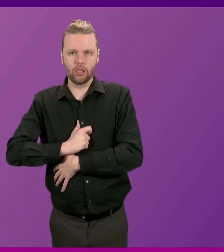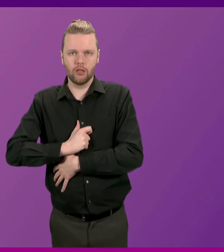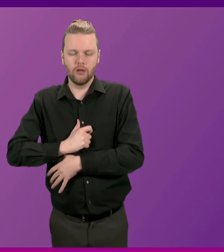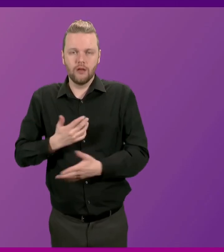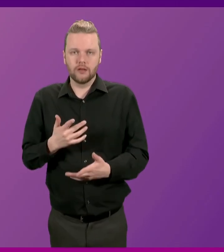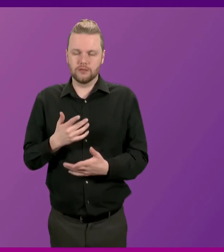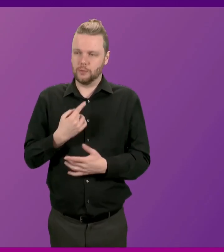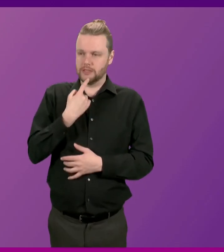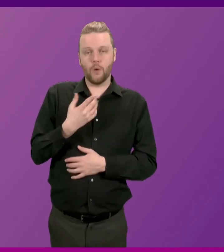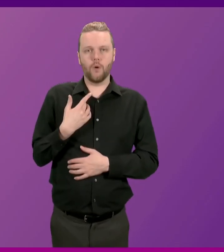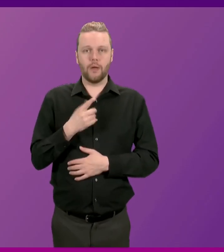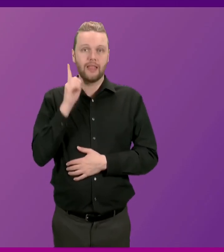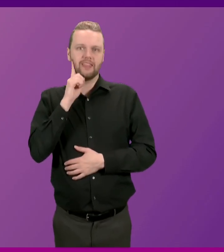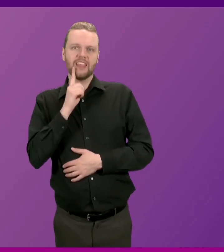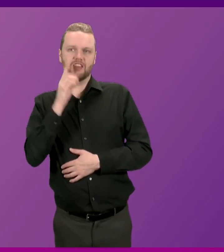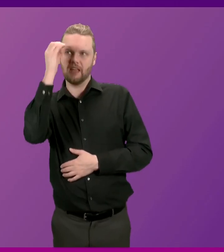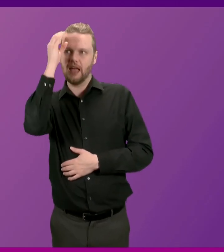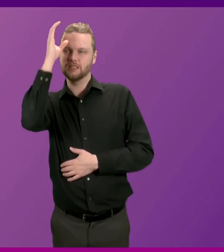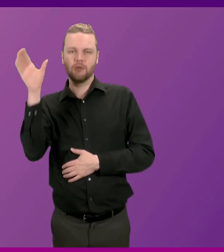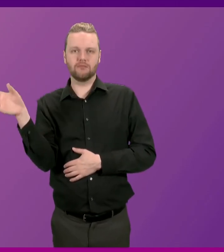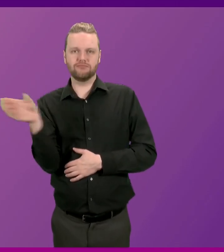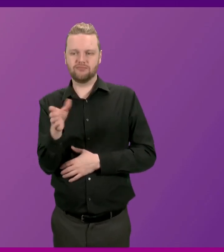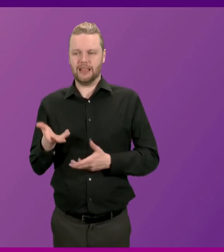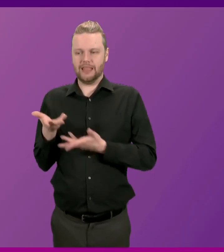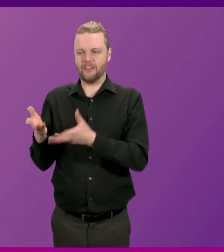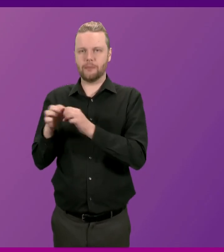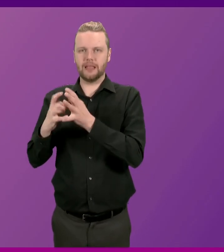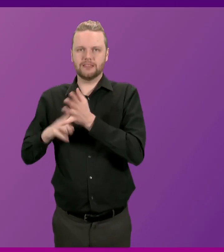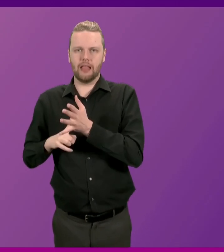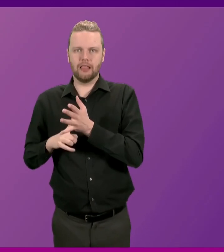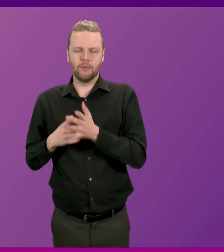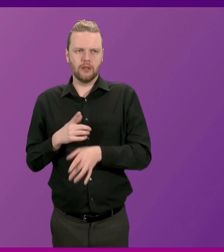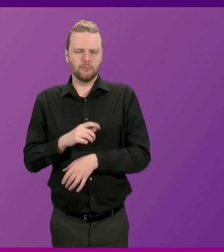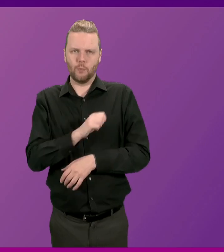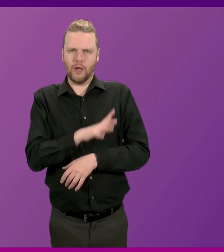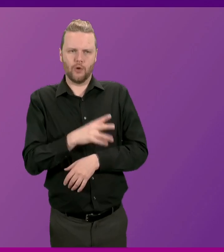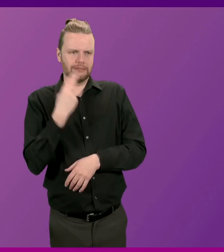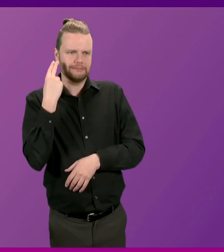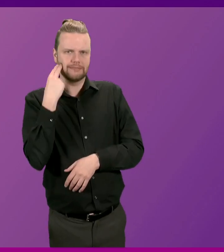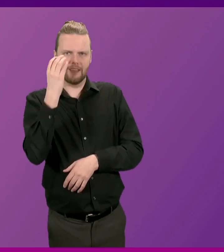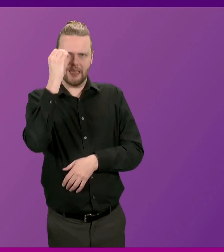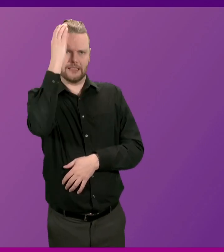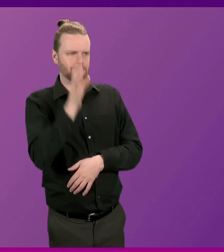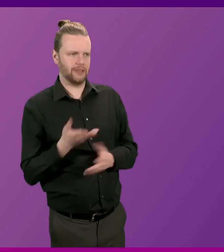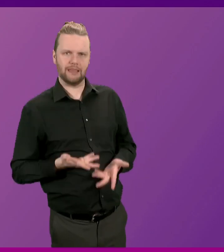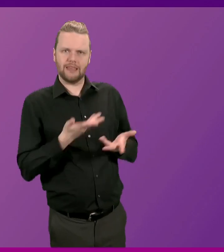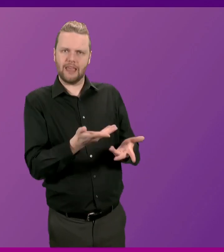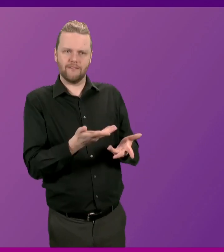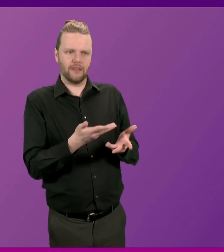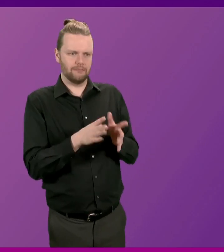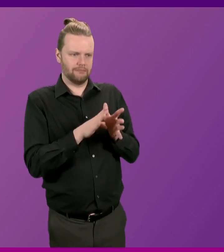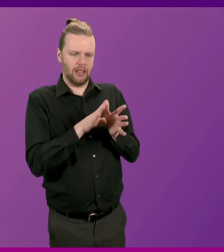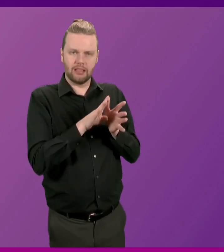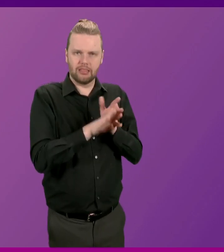often we say, well, we'll bring in a hearing expert and give them some BSL. Why not bring in a deaf expert and actually give them the legal training or the